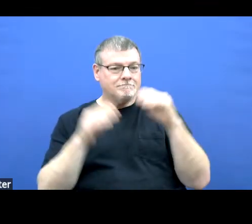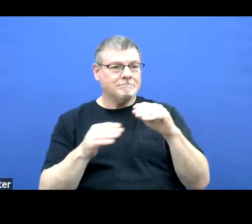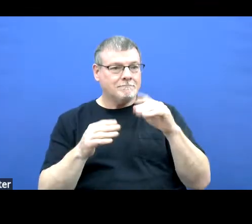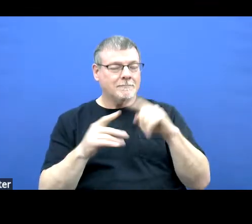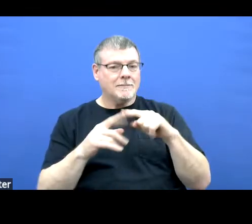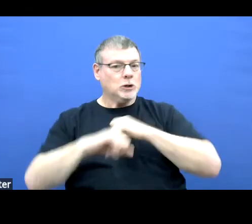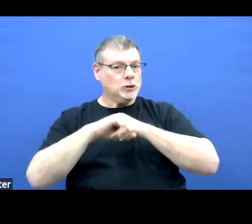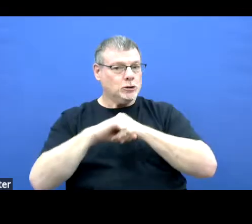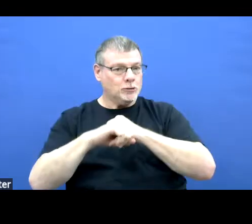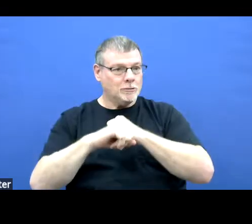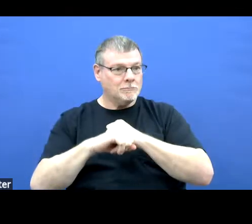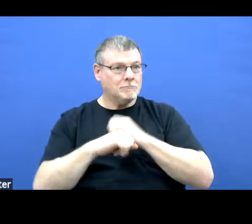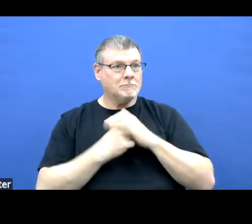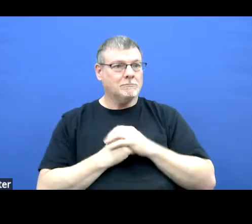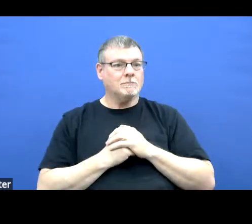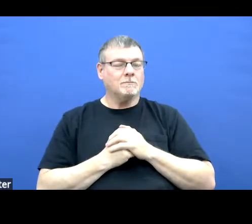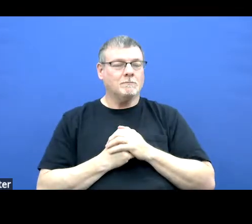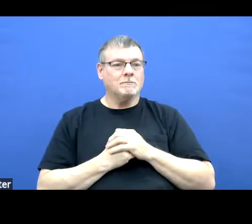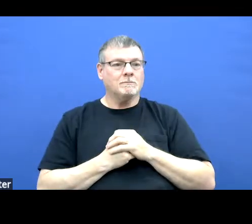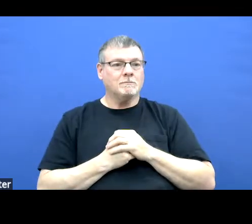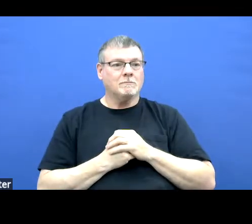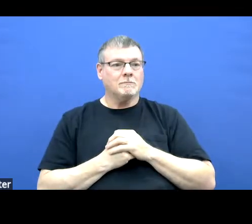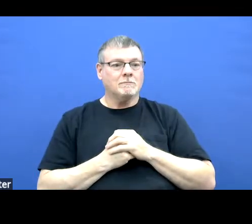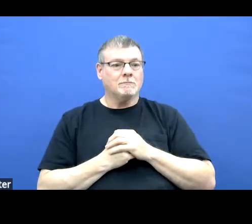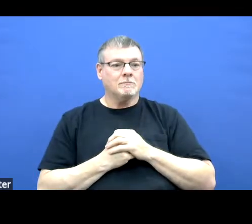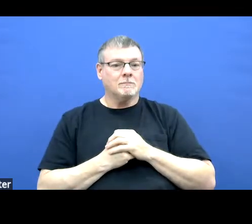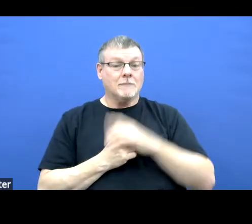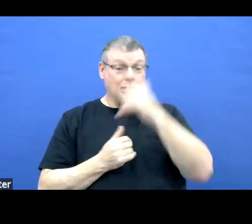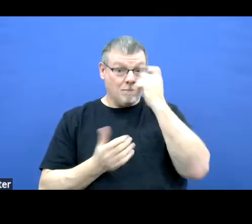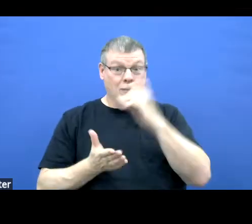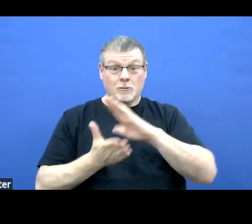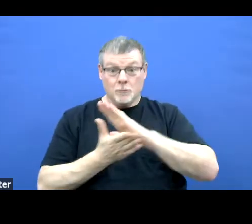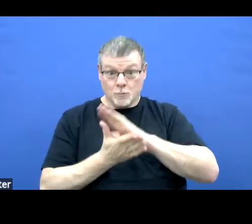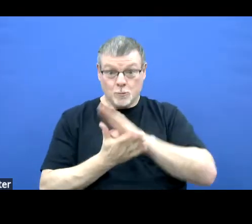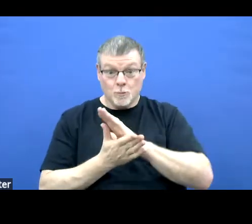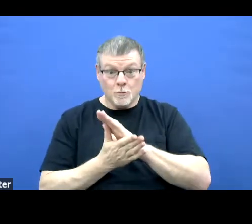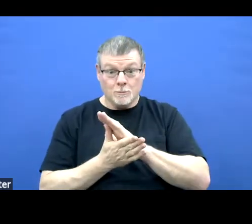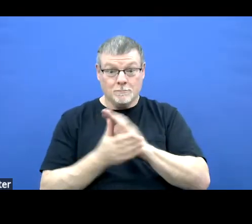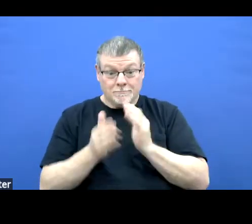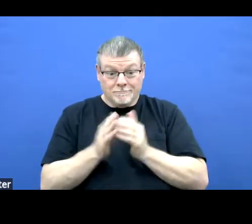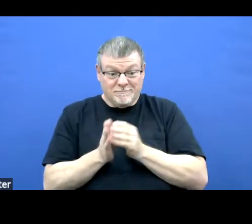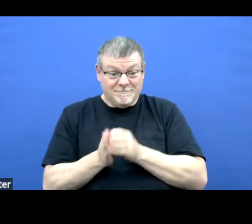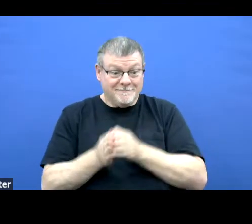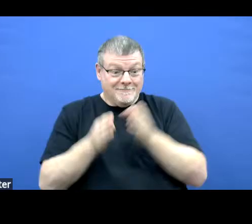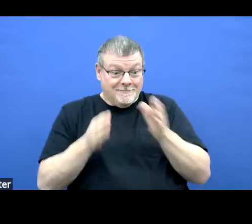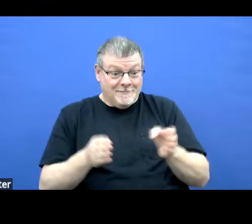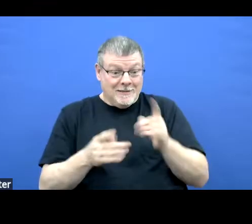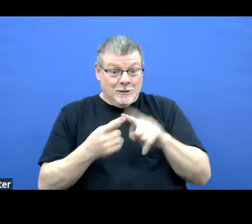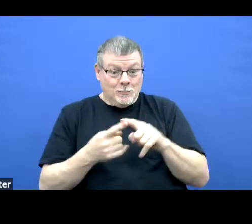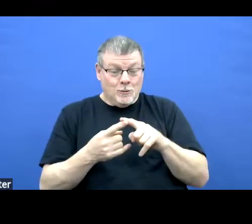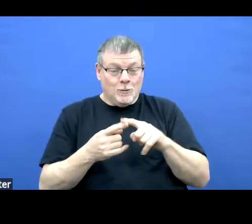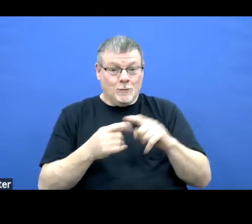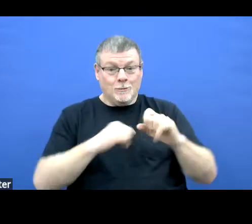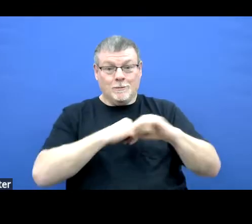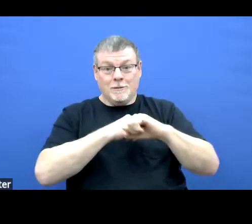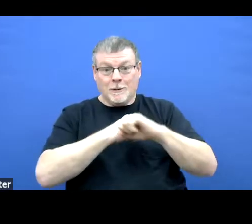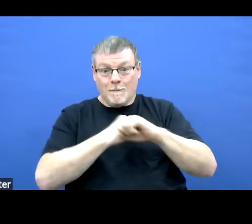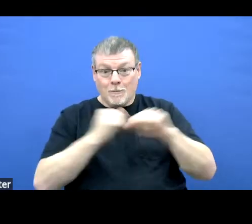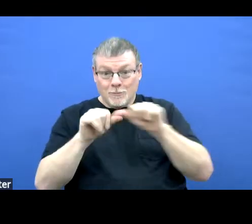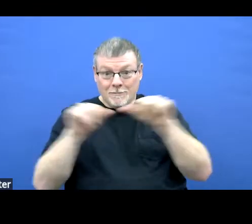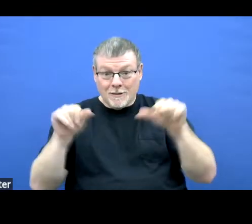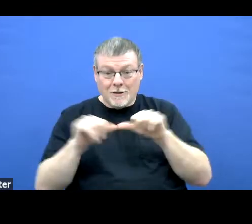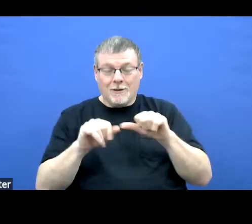security, given that you're a school that's bumped right up next to commercial areas,